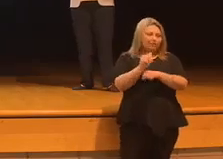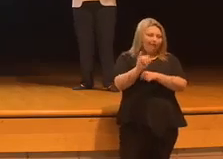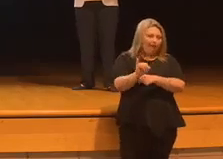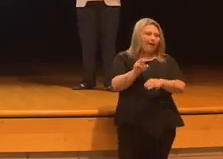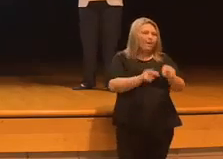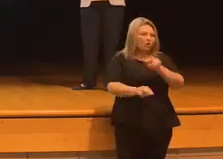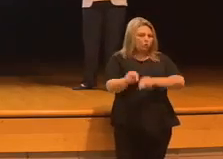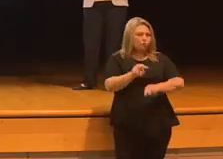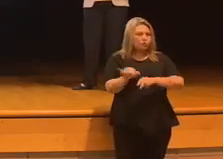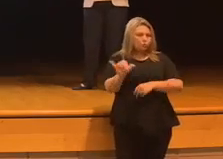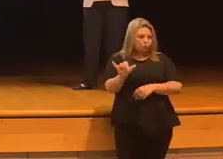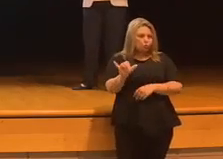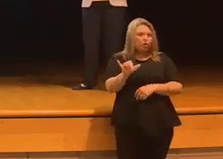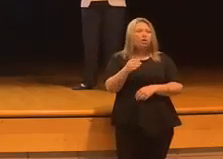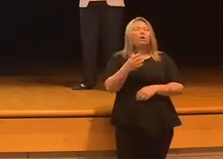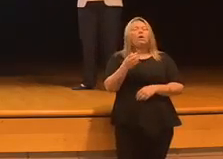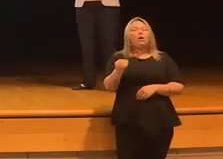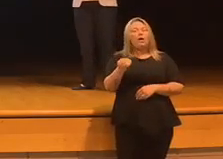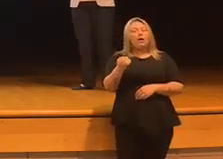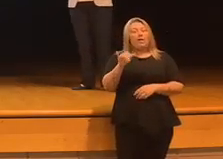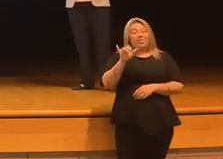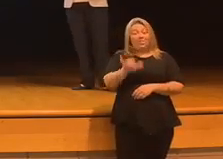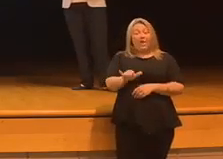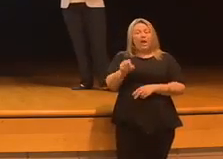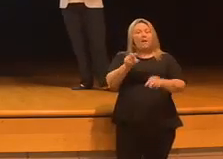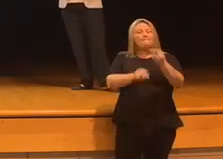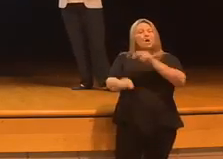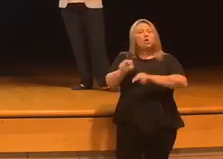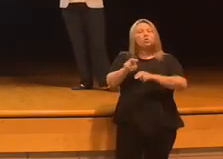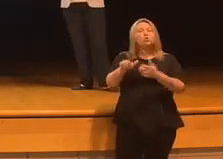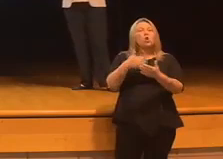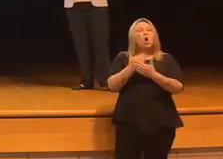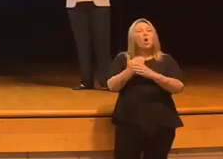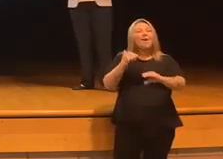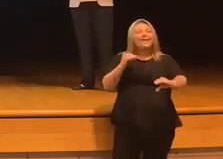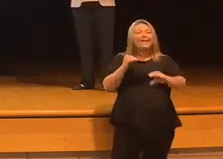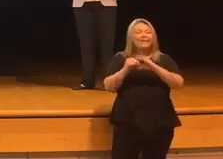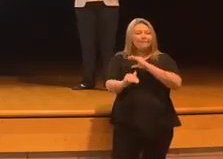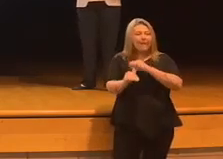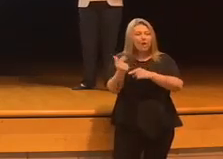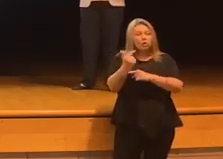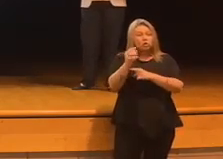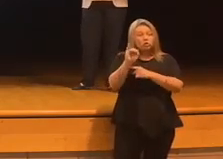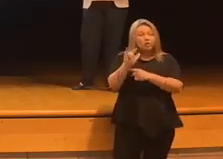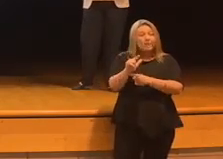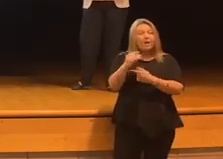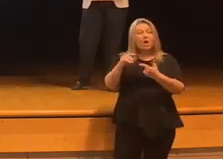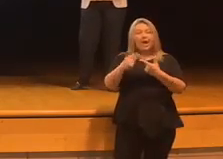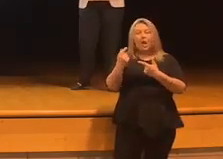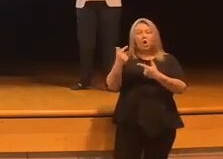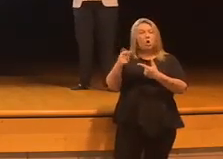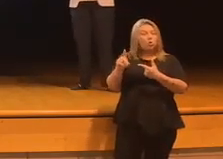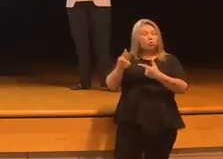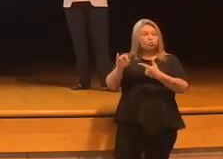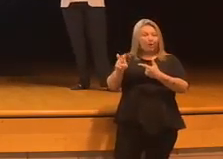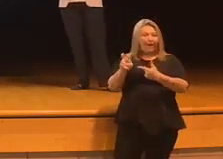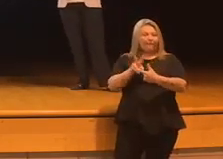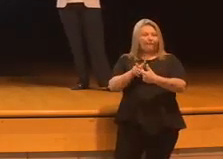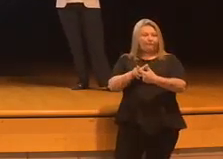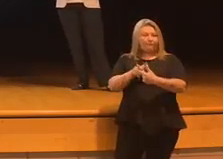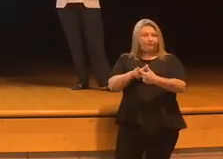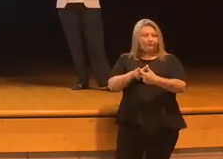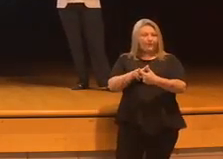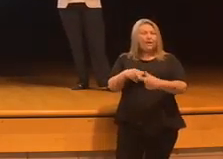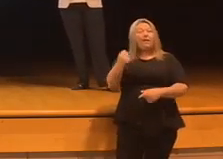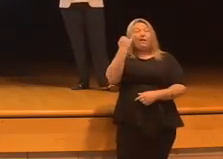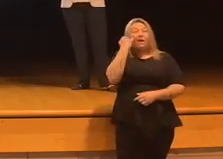background, and it monitors all student Gmail and all student Google Drives. And when the